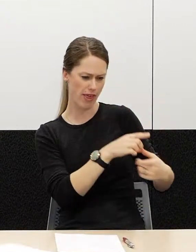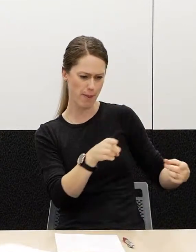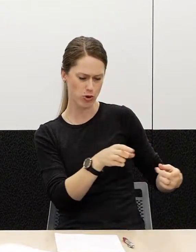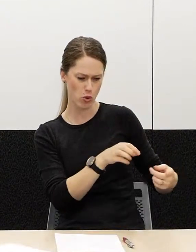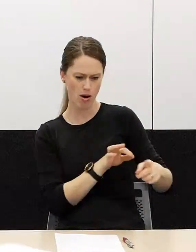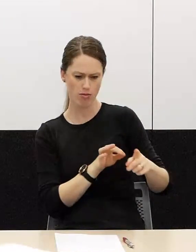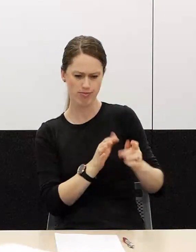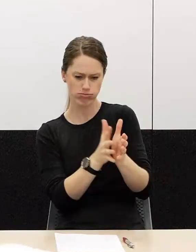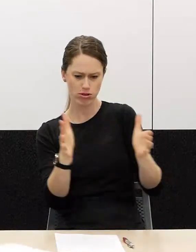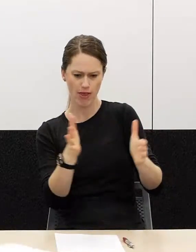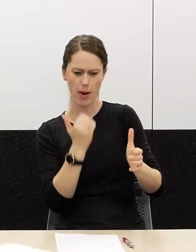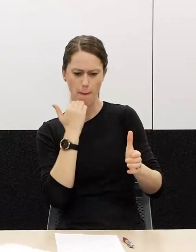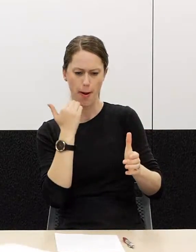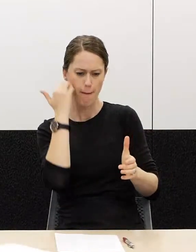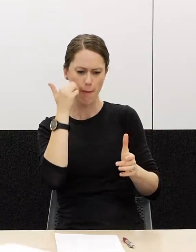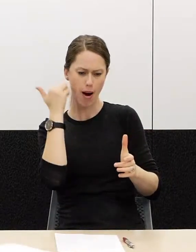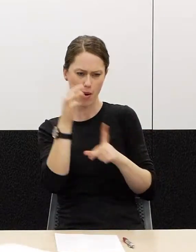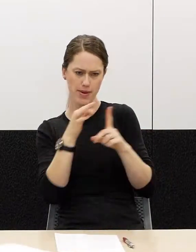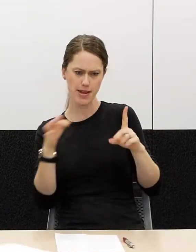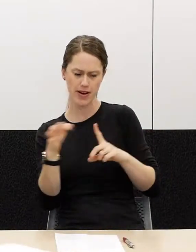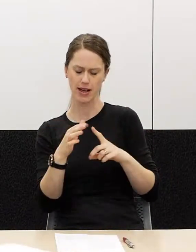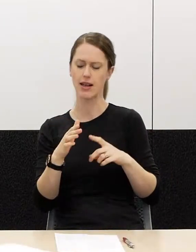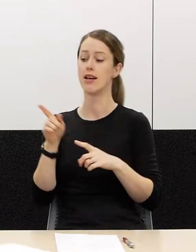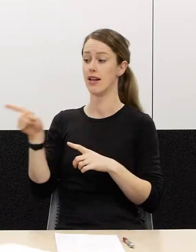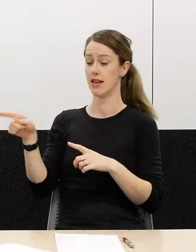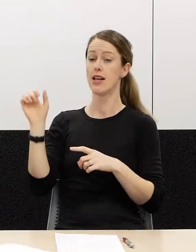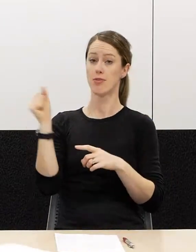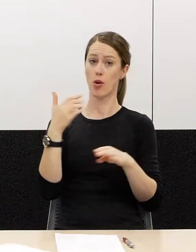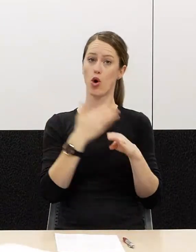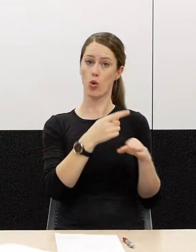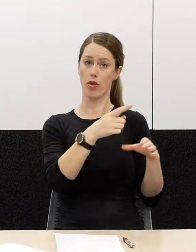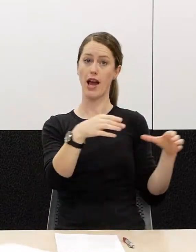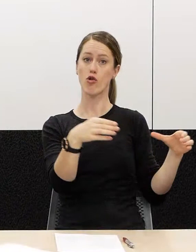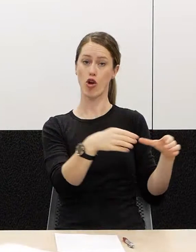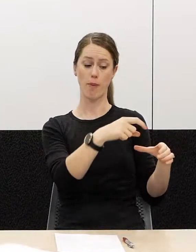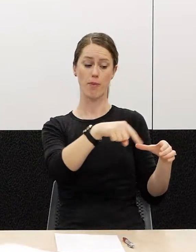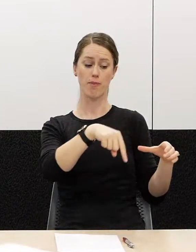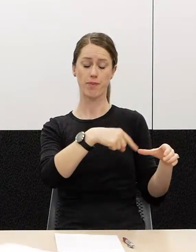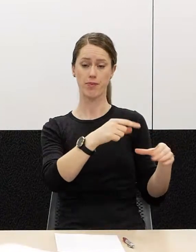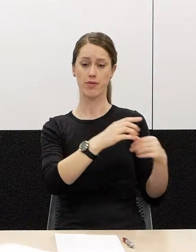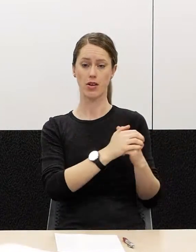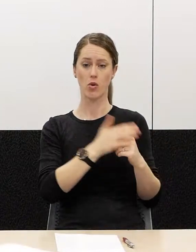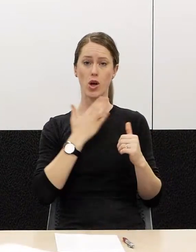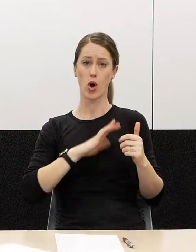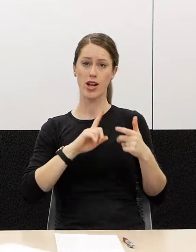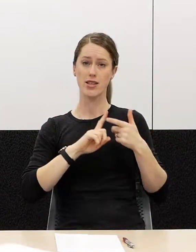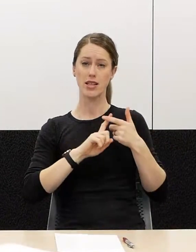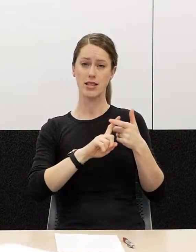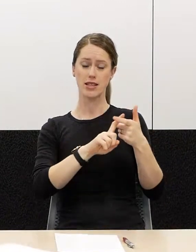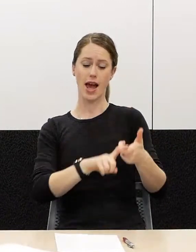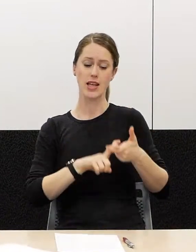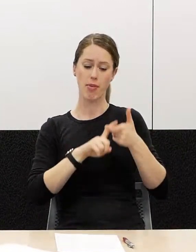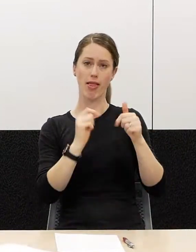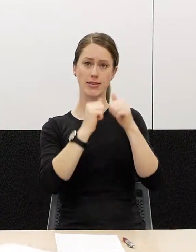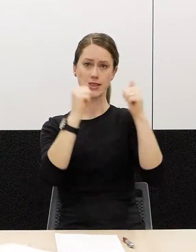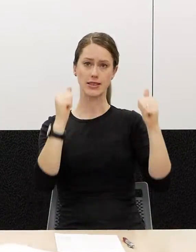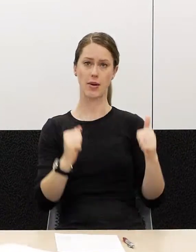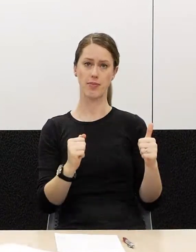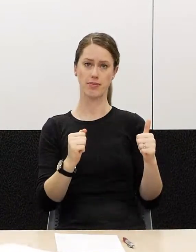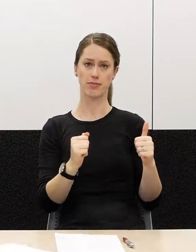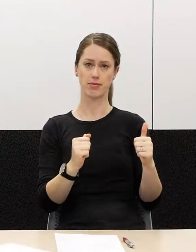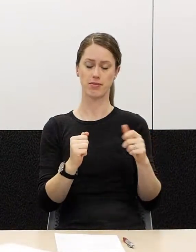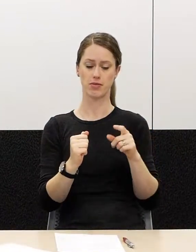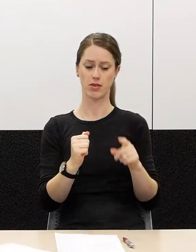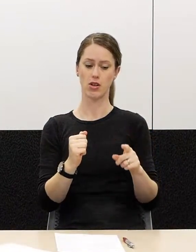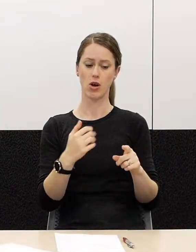they clearly have a role. I mean, I think the first part of the plan where we talk about a sustainable system, we have